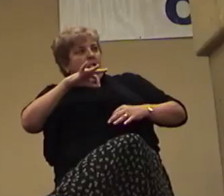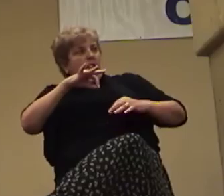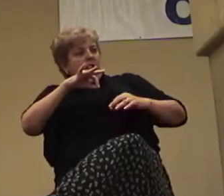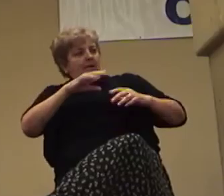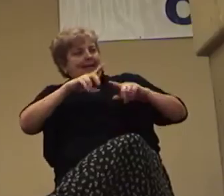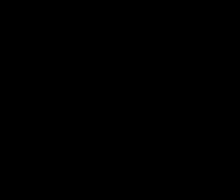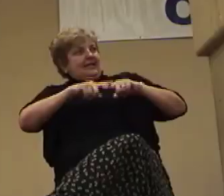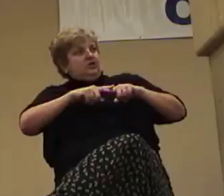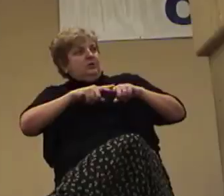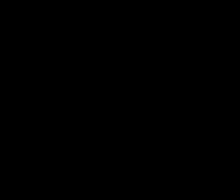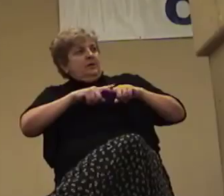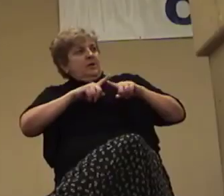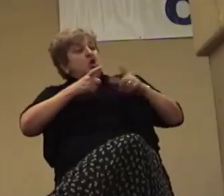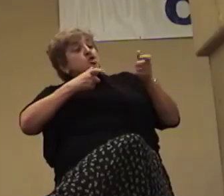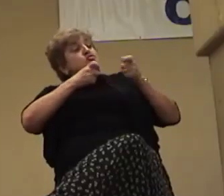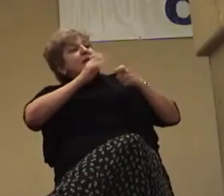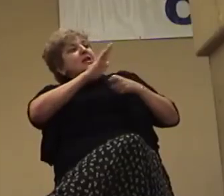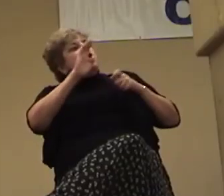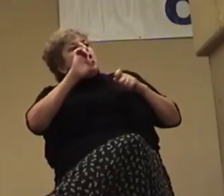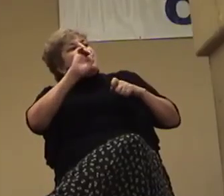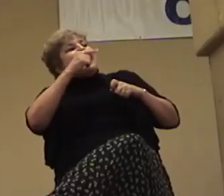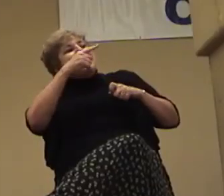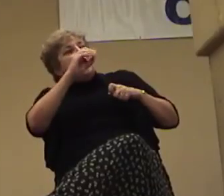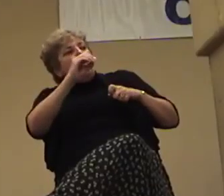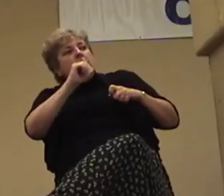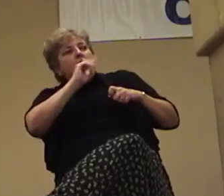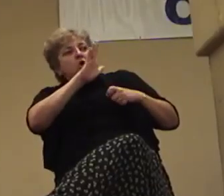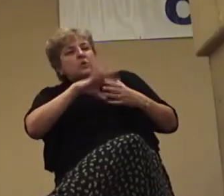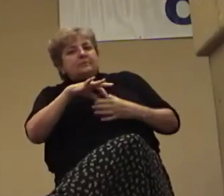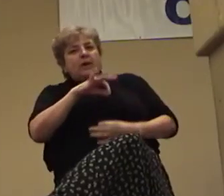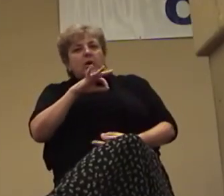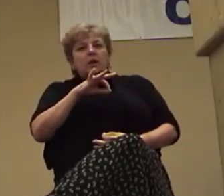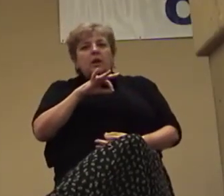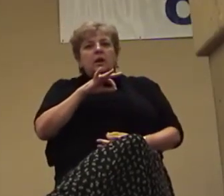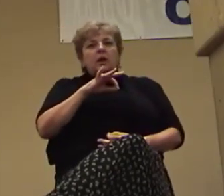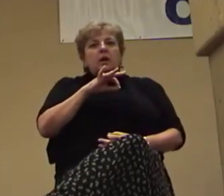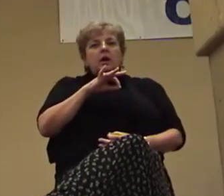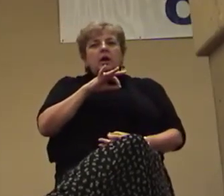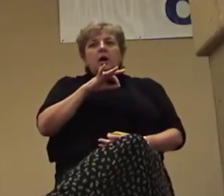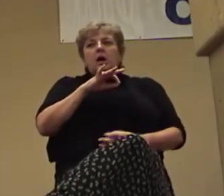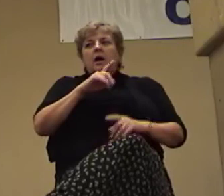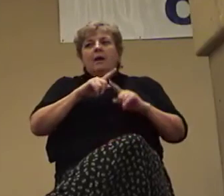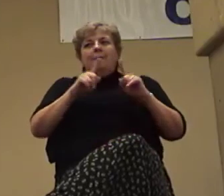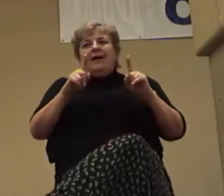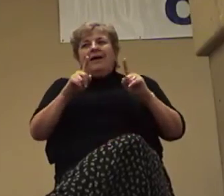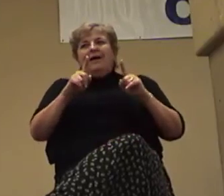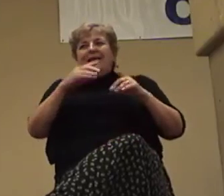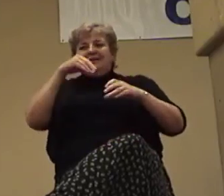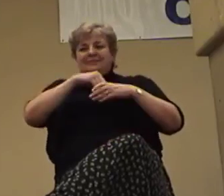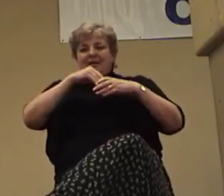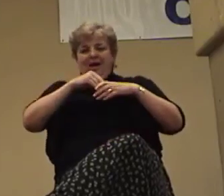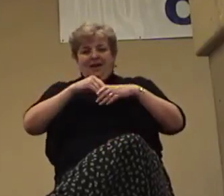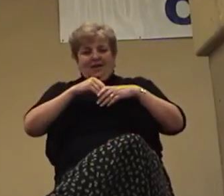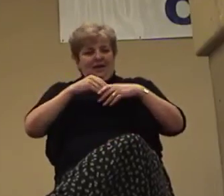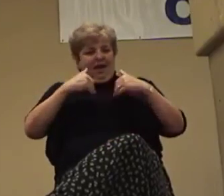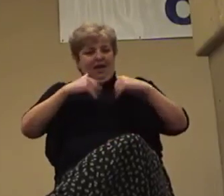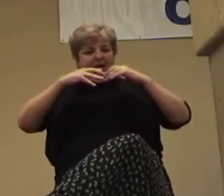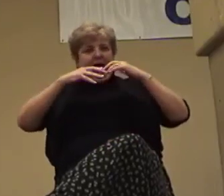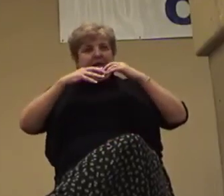treating my ego, but not my spirit. I was running on devastation and broken dreams, and I had no idea what to do, and I had to